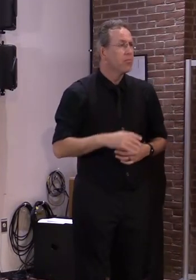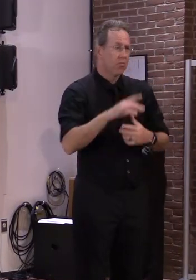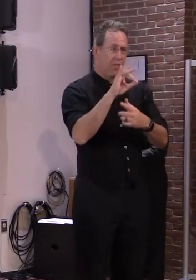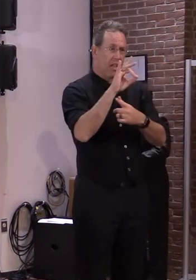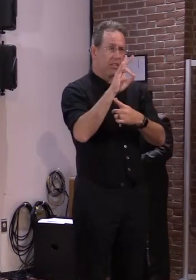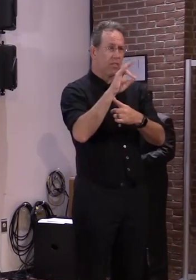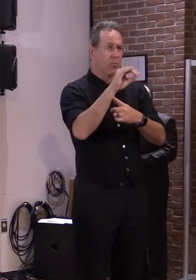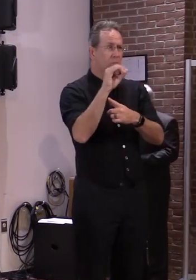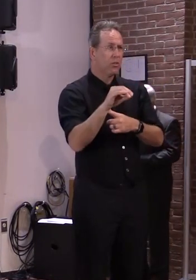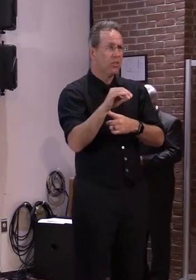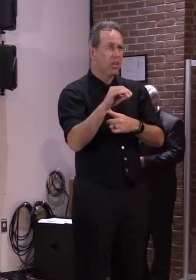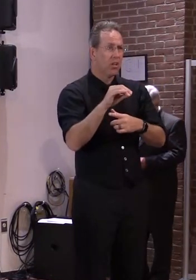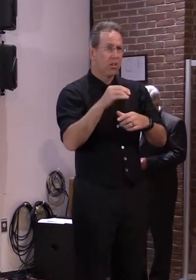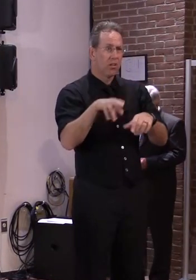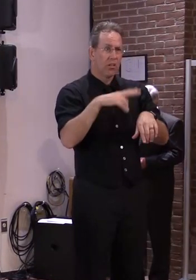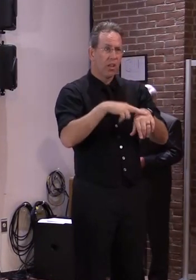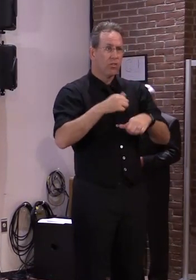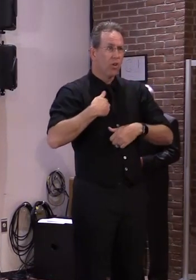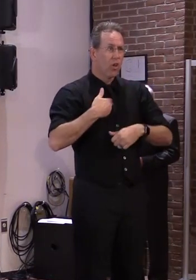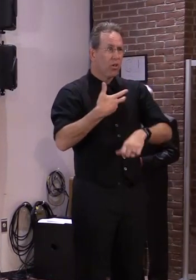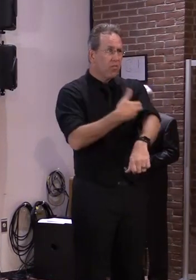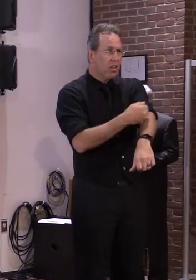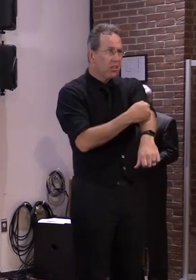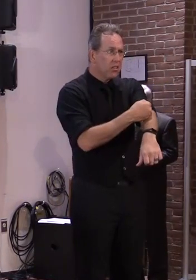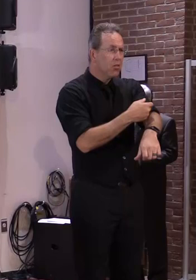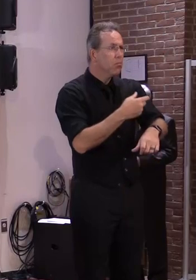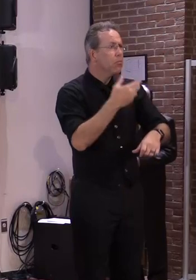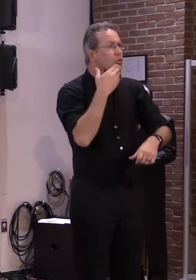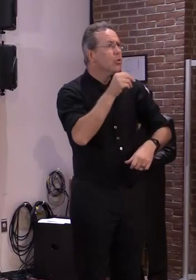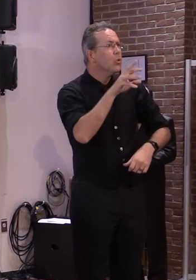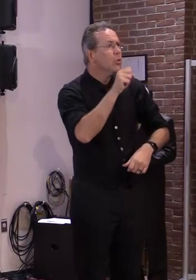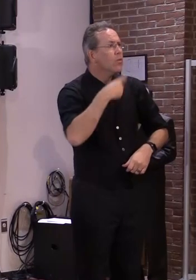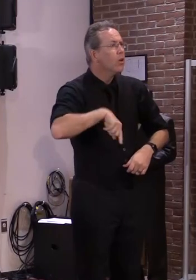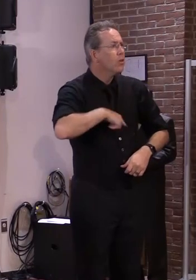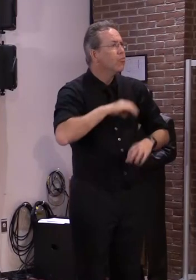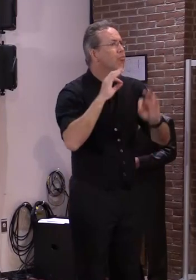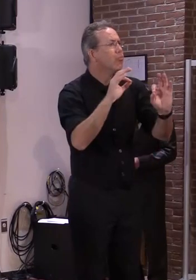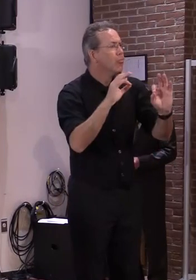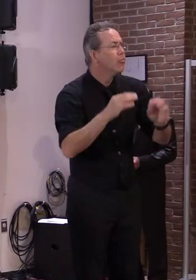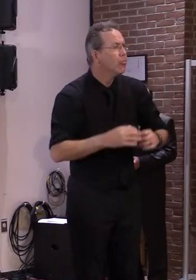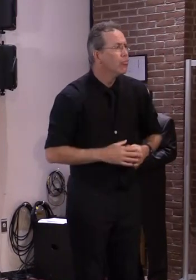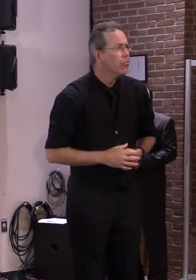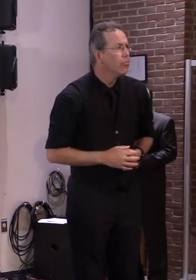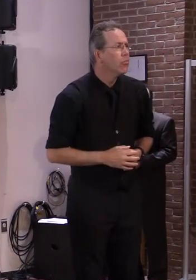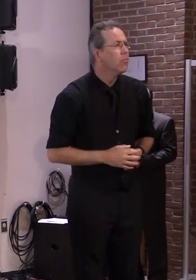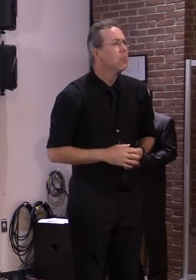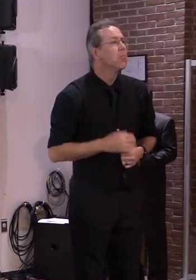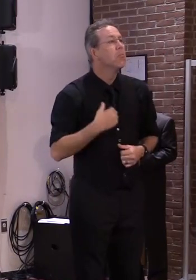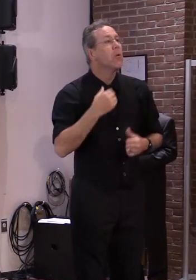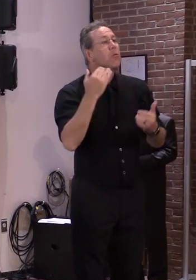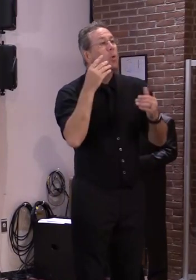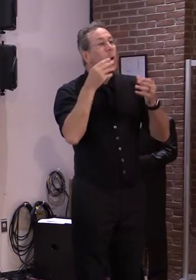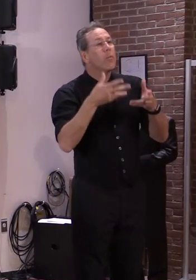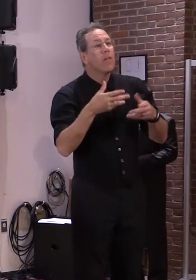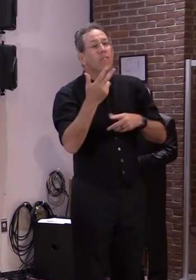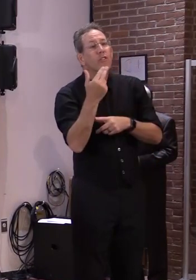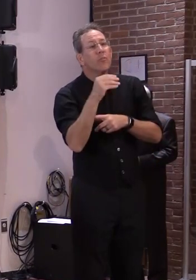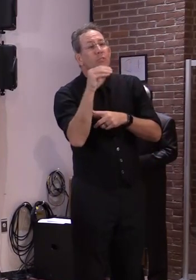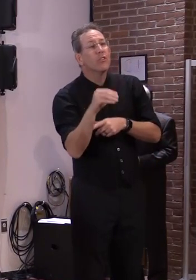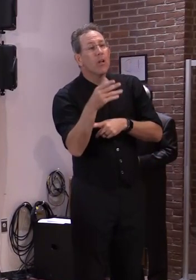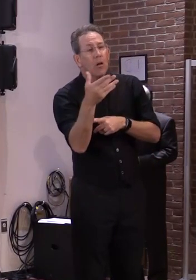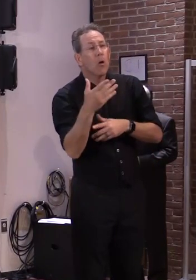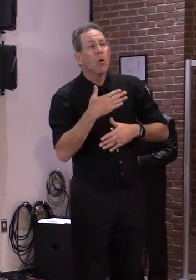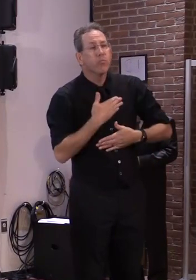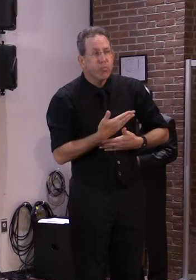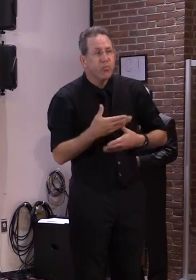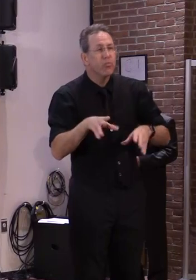to leave that option open, and hopefully the other 13% will decide to